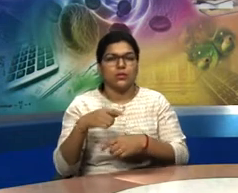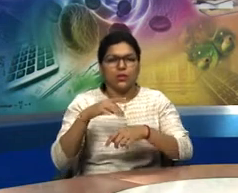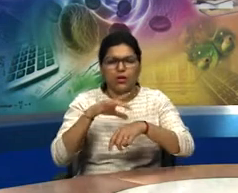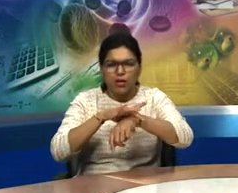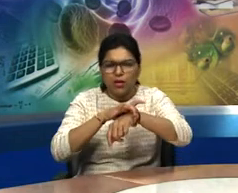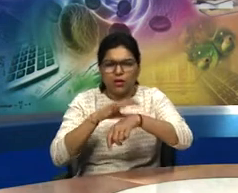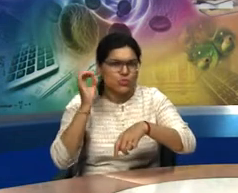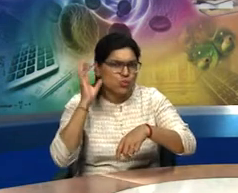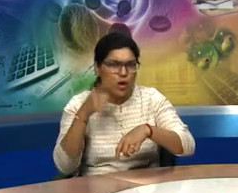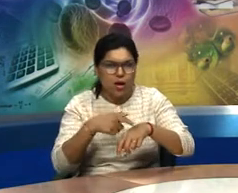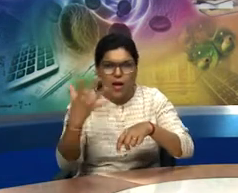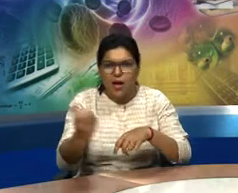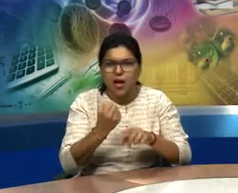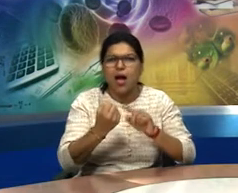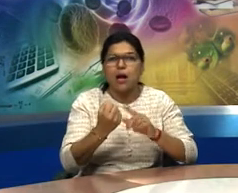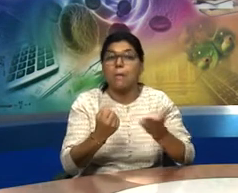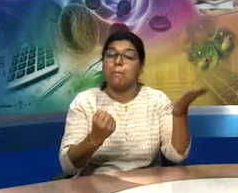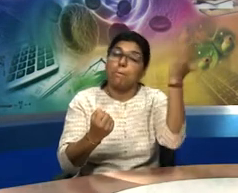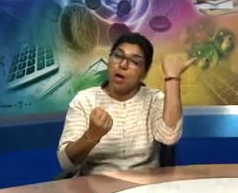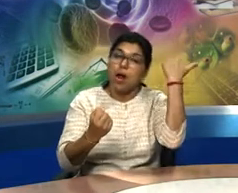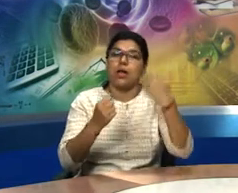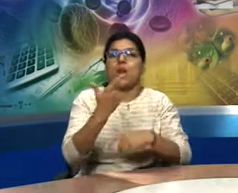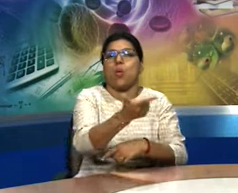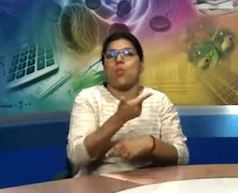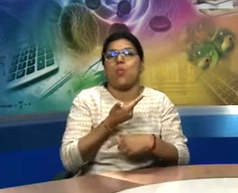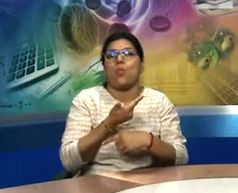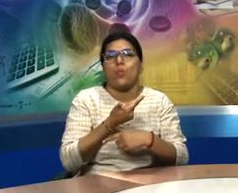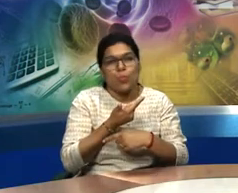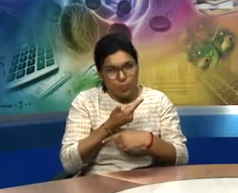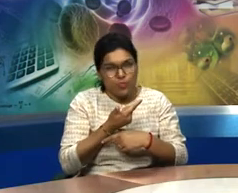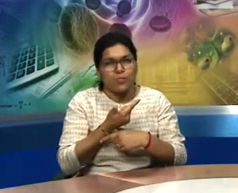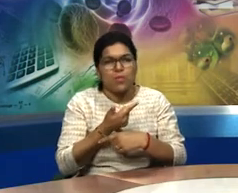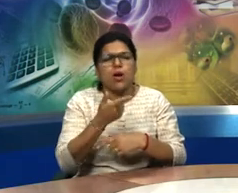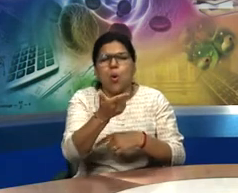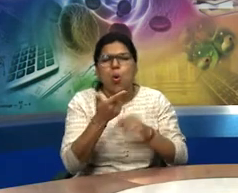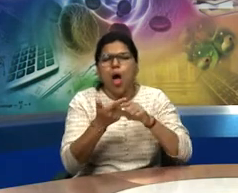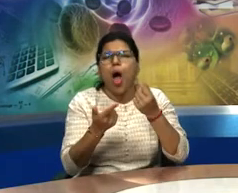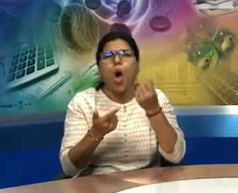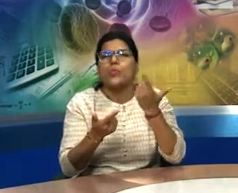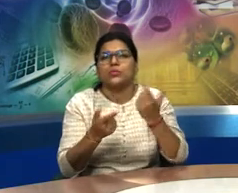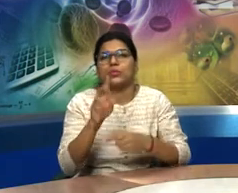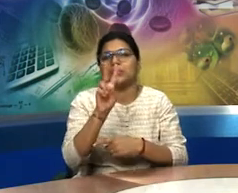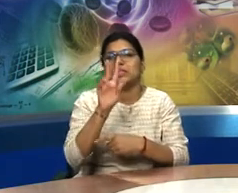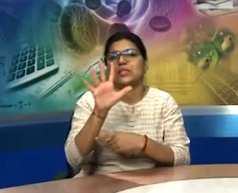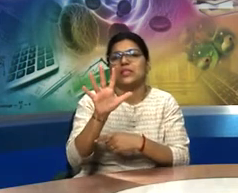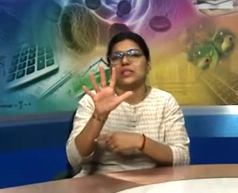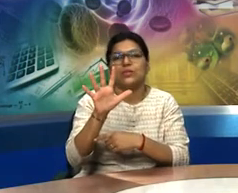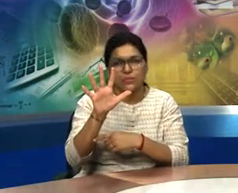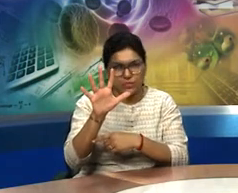And this brother had earlier run into a debt